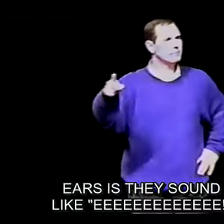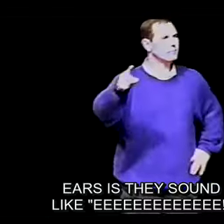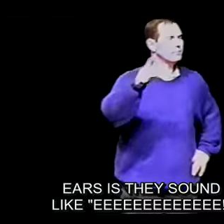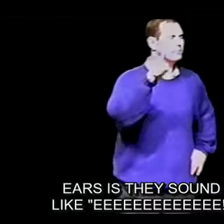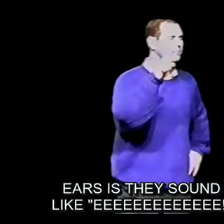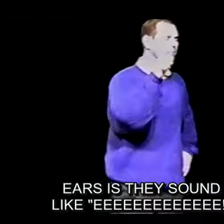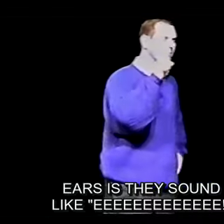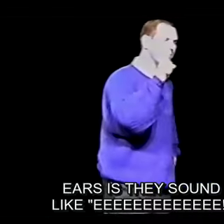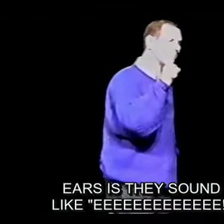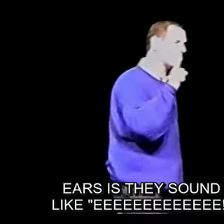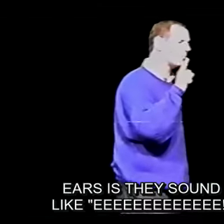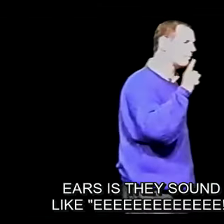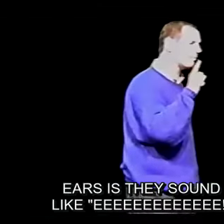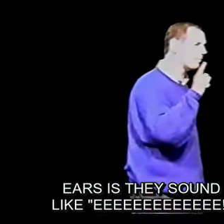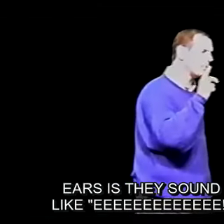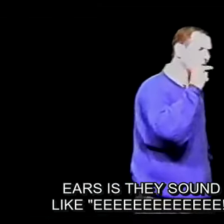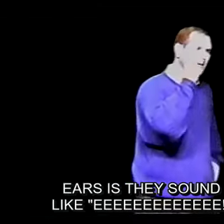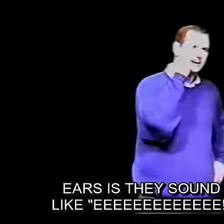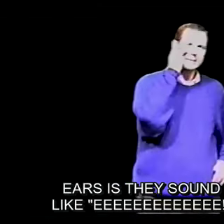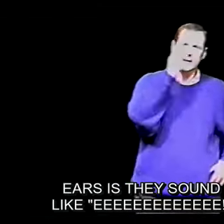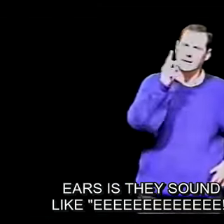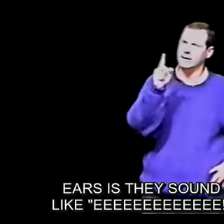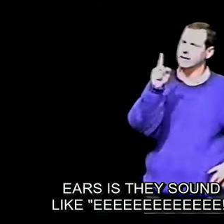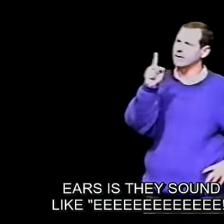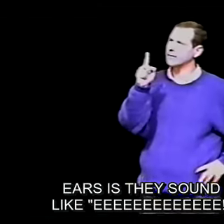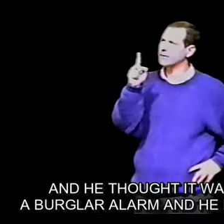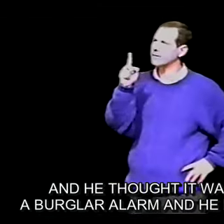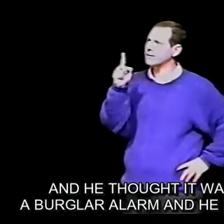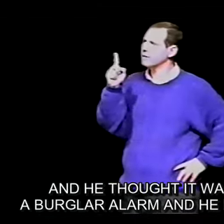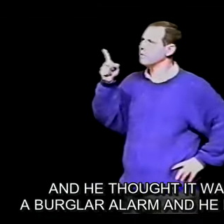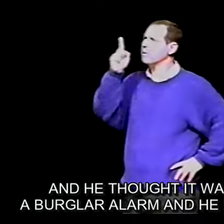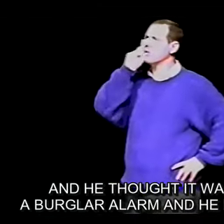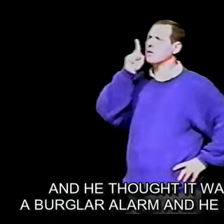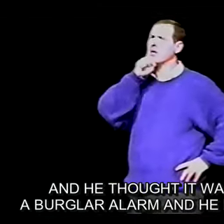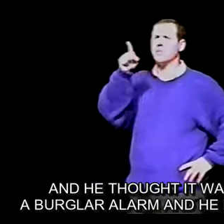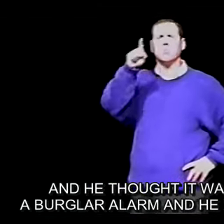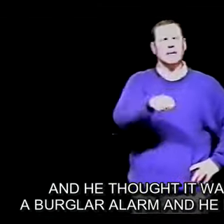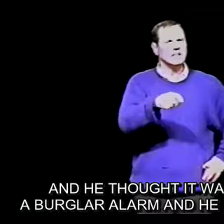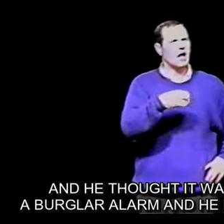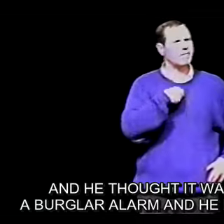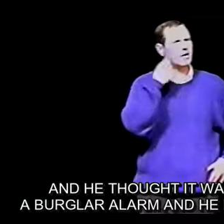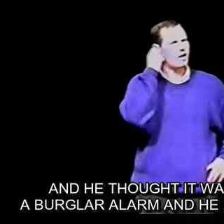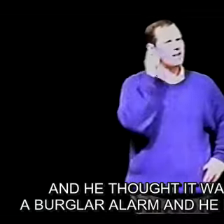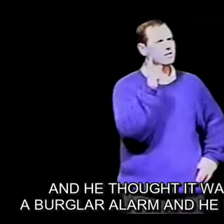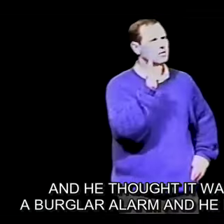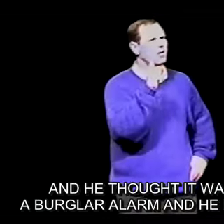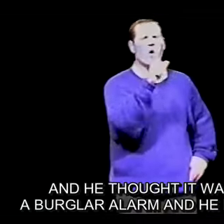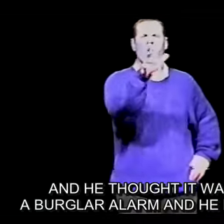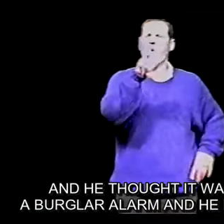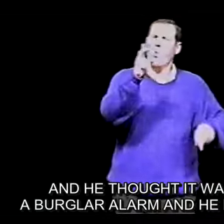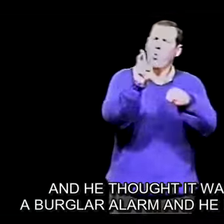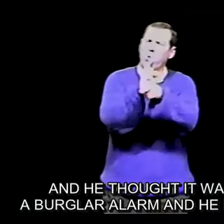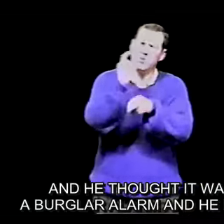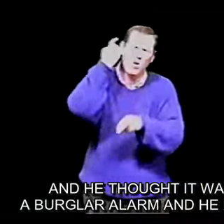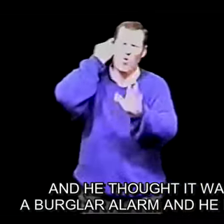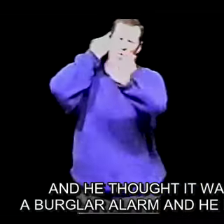ee. And he thought it was a burglar alarm. And he left. And that is